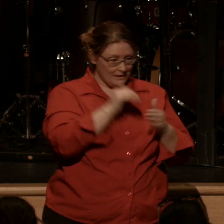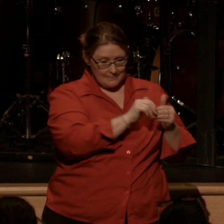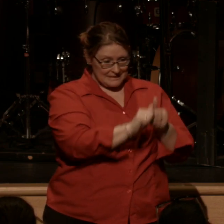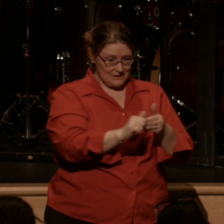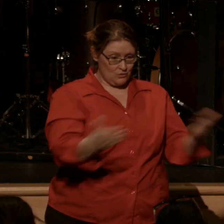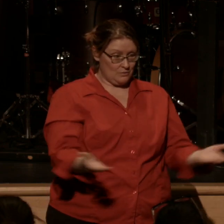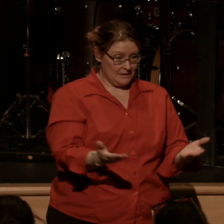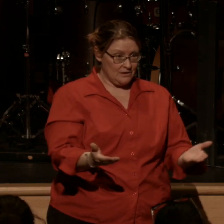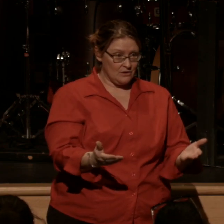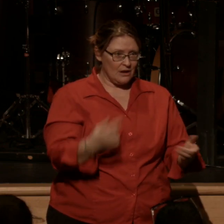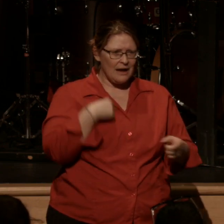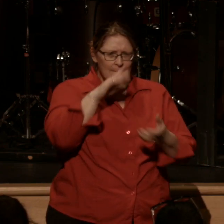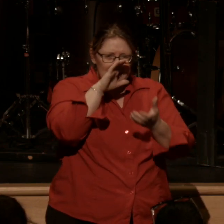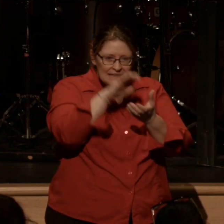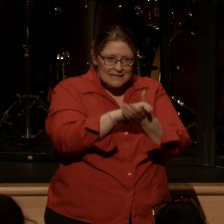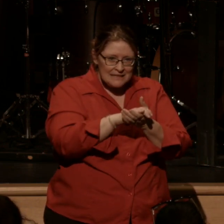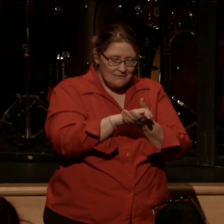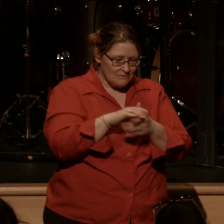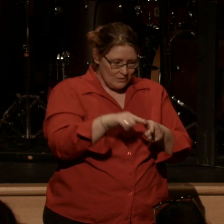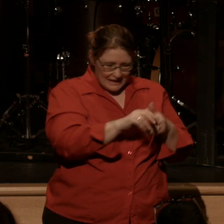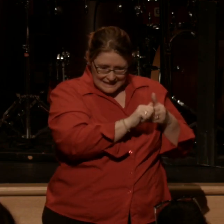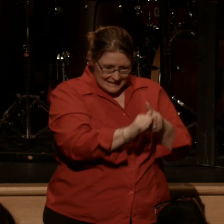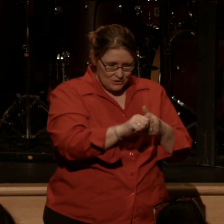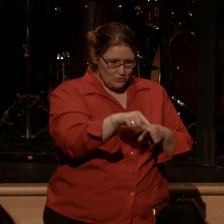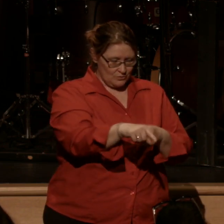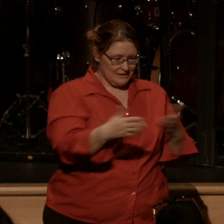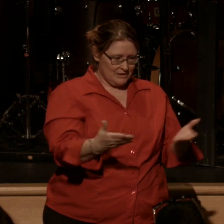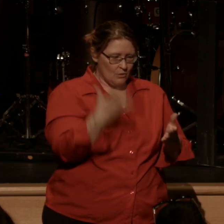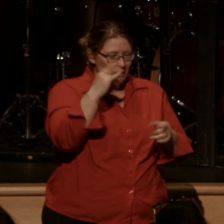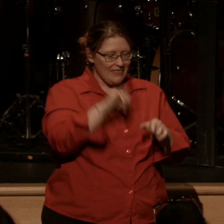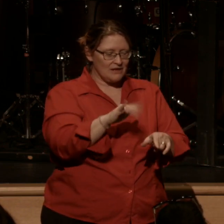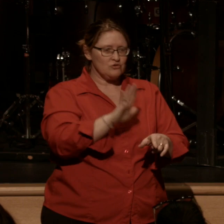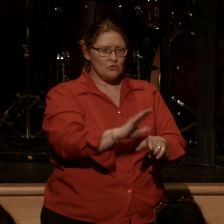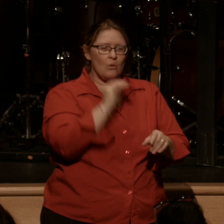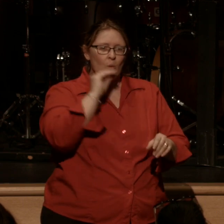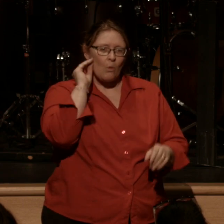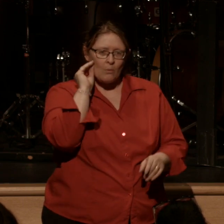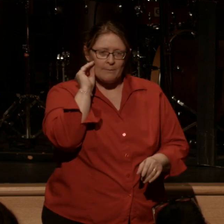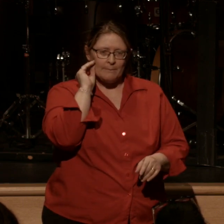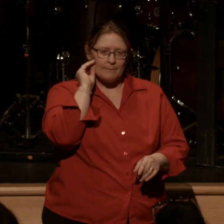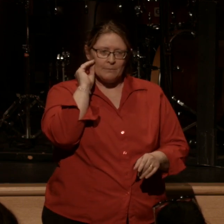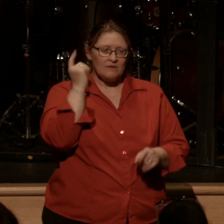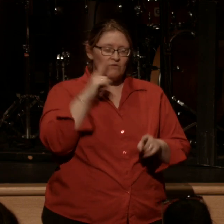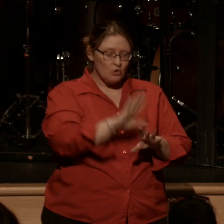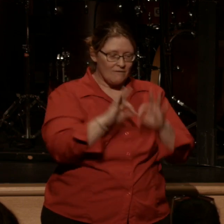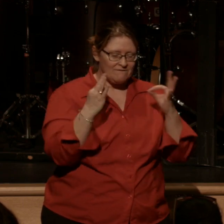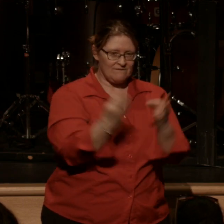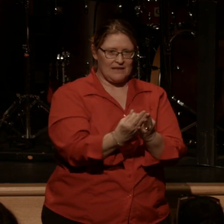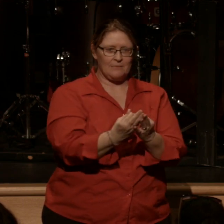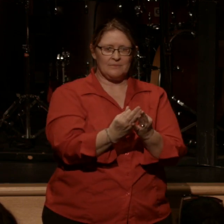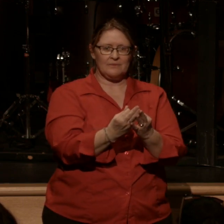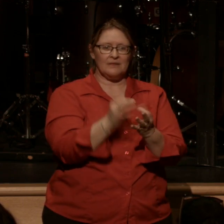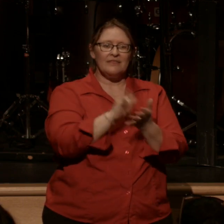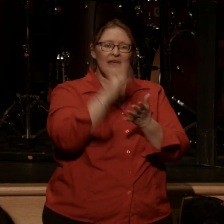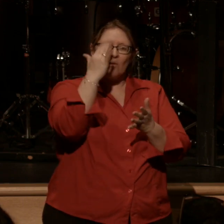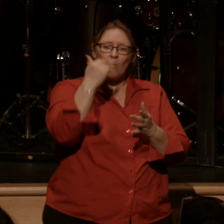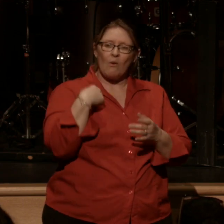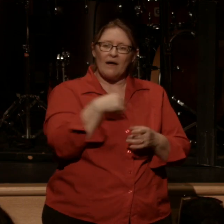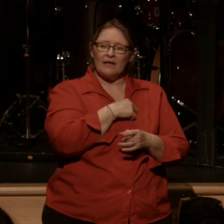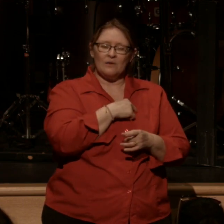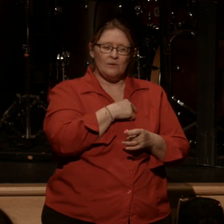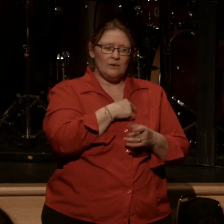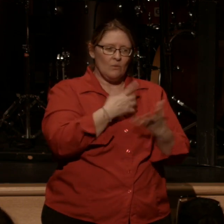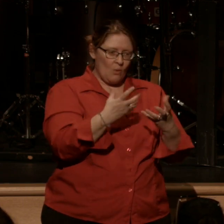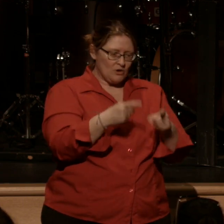here. I've been leading you here because this is going to be home for you and for your family. That's why I needed you to